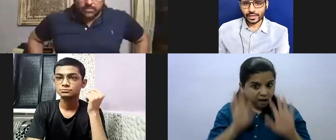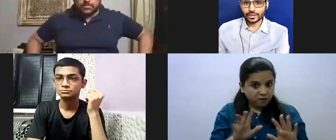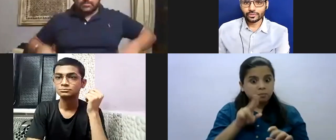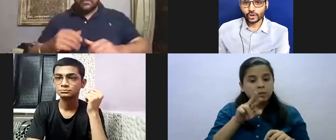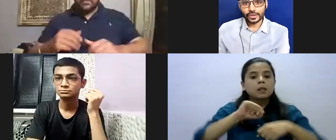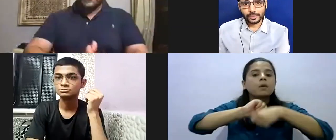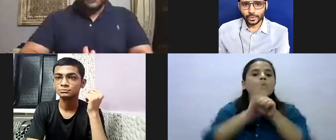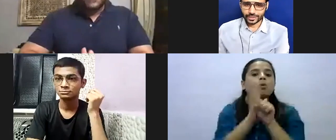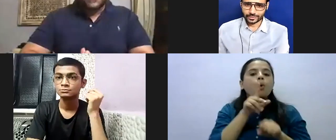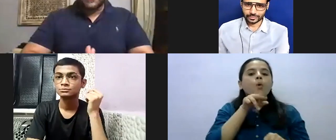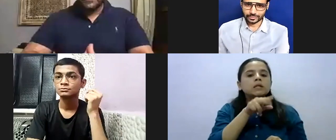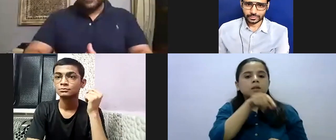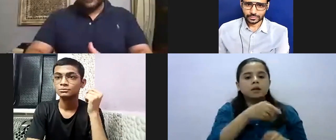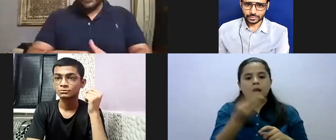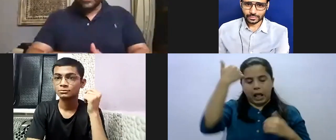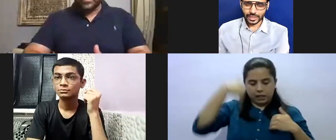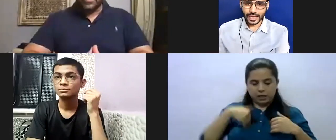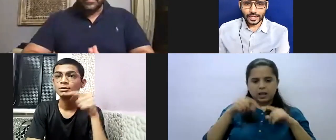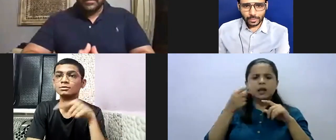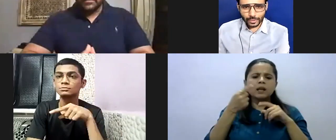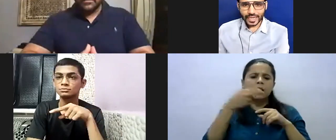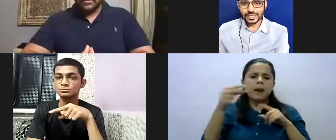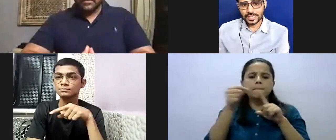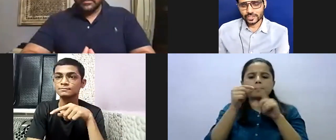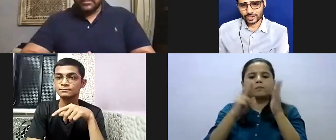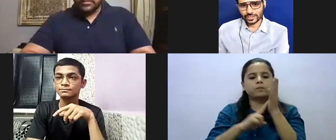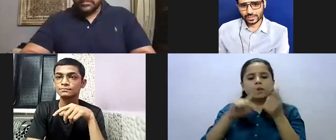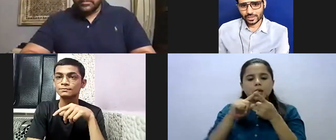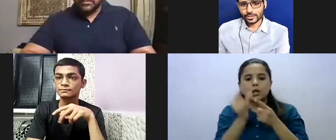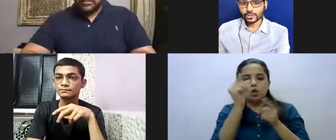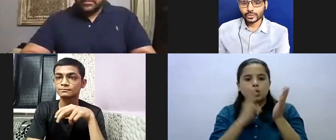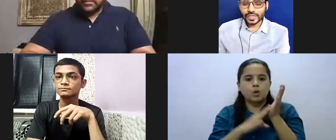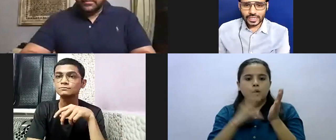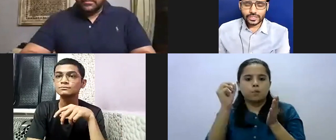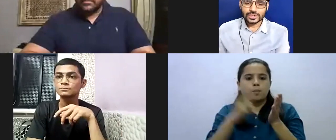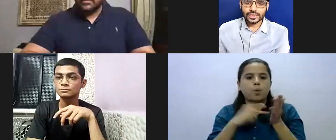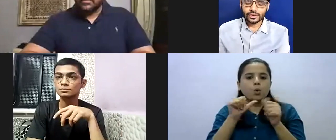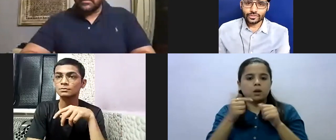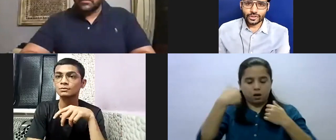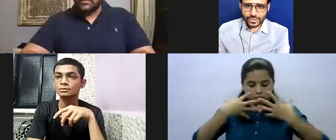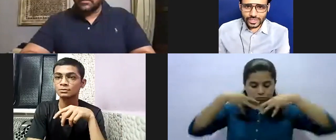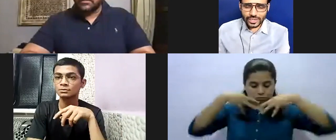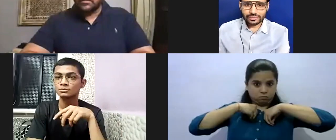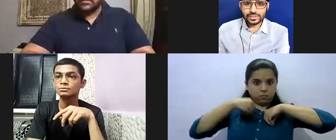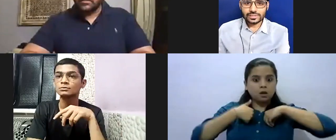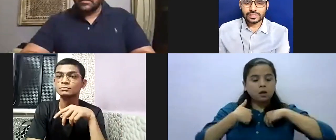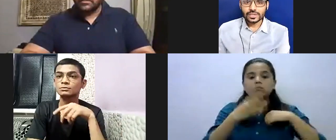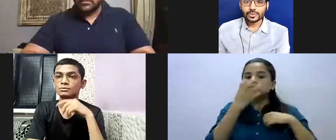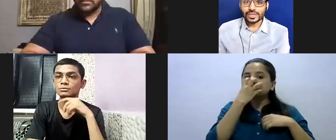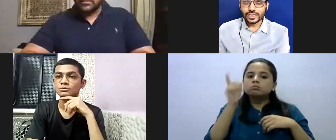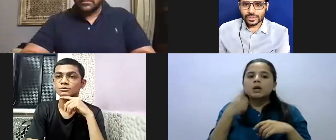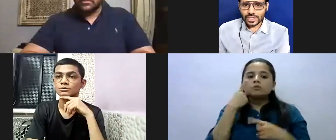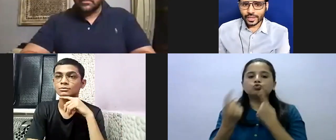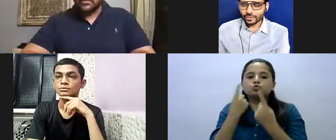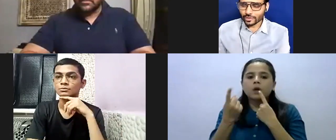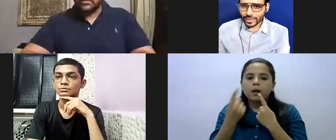ke karan you've got pneumonia. And pneumonia is dangerous. So you will need to take care of your oxygen levels. You